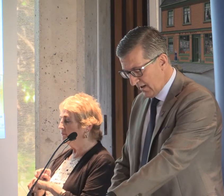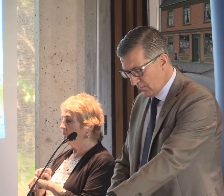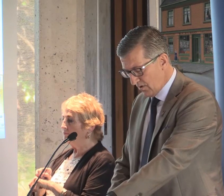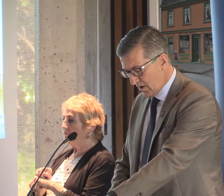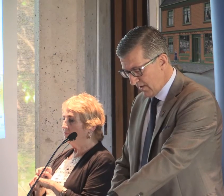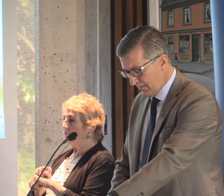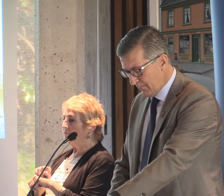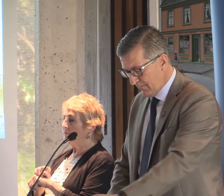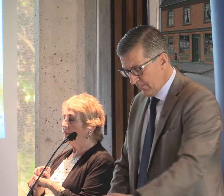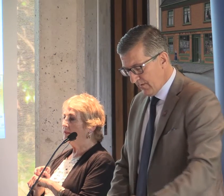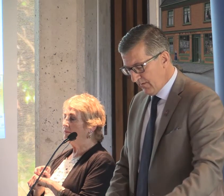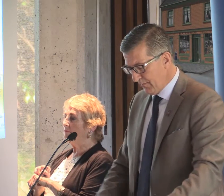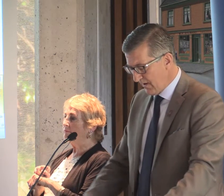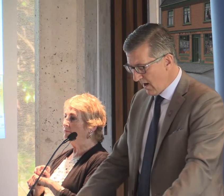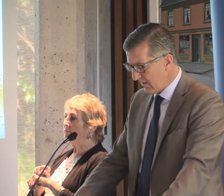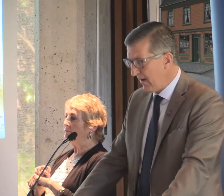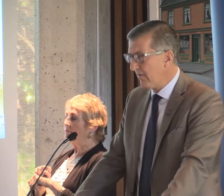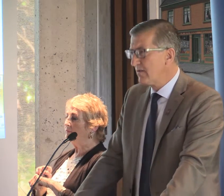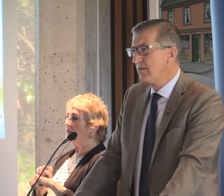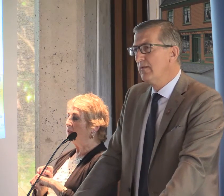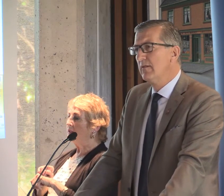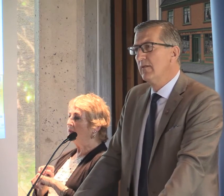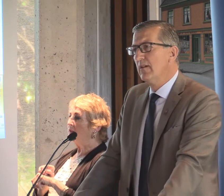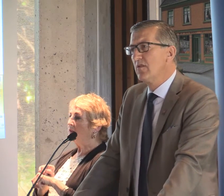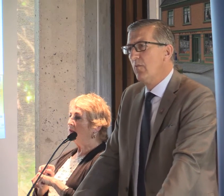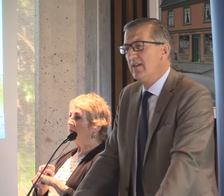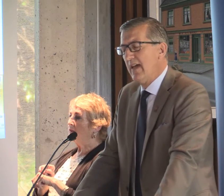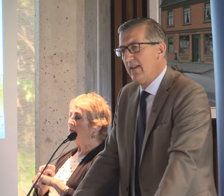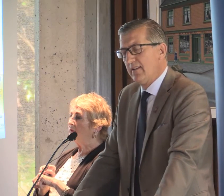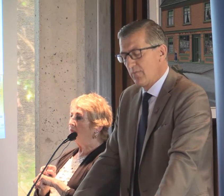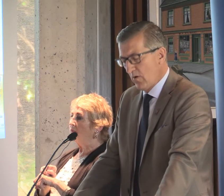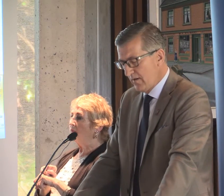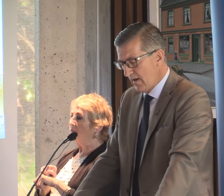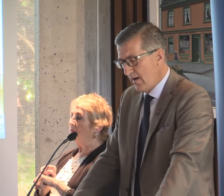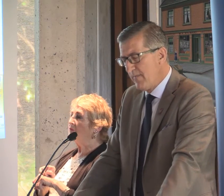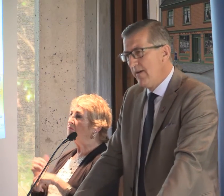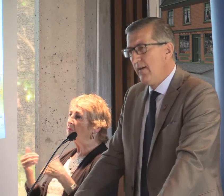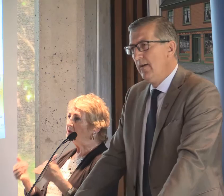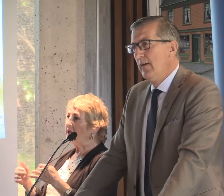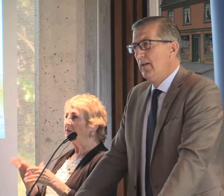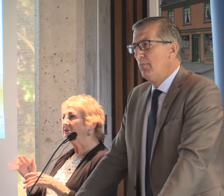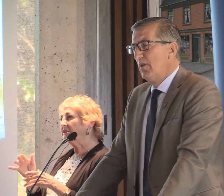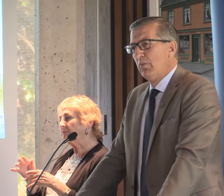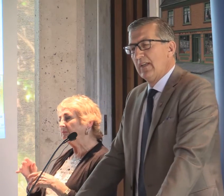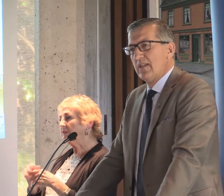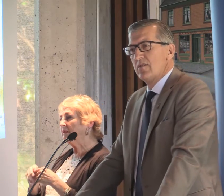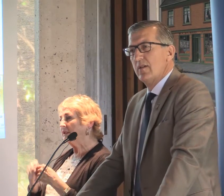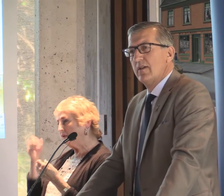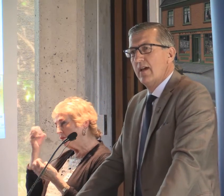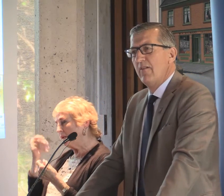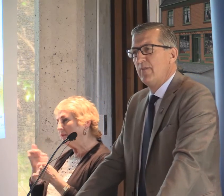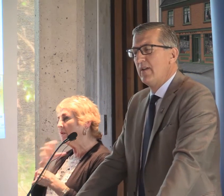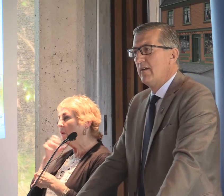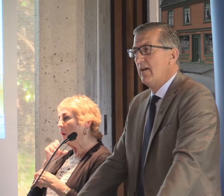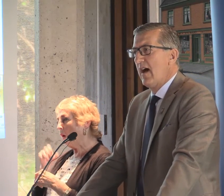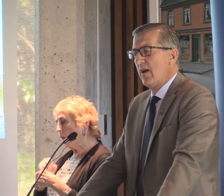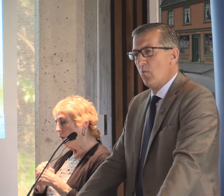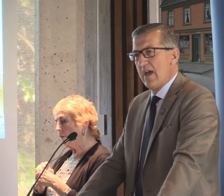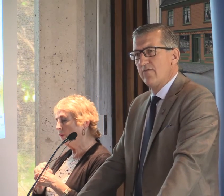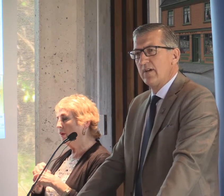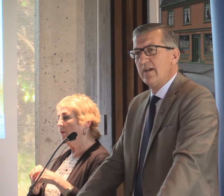the study that was done that's been talked about is somewhat dated at this point in time. The police have